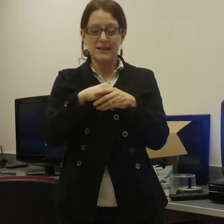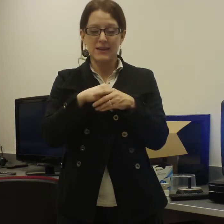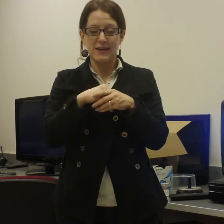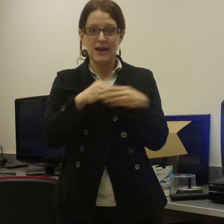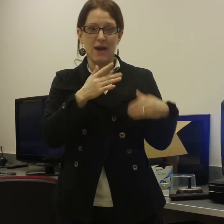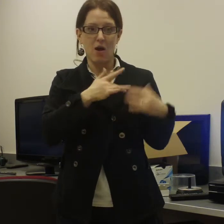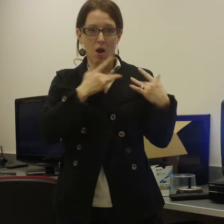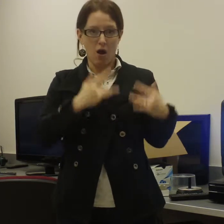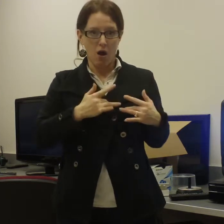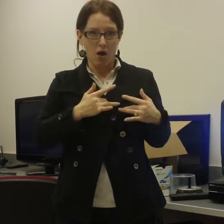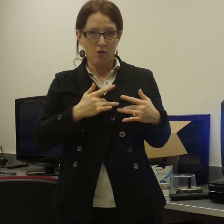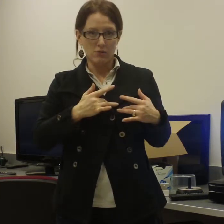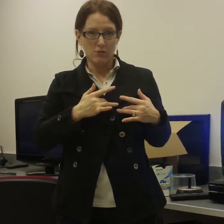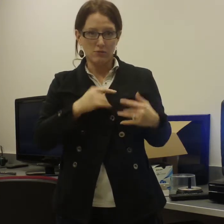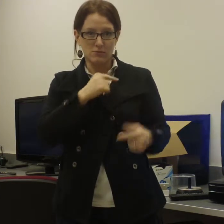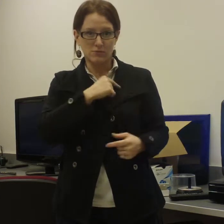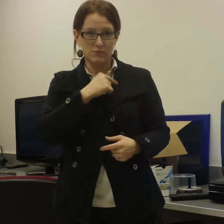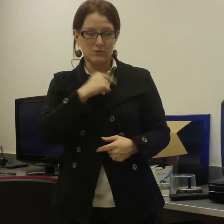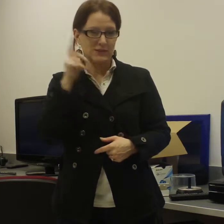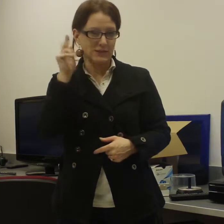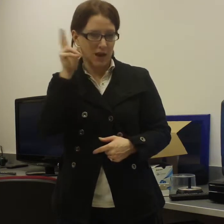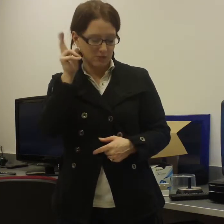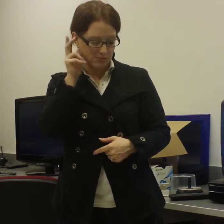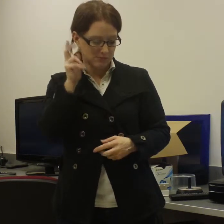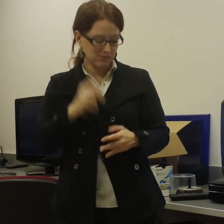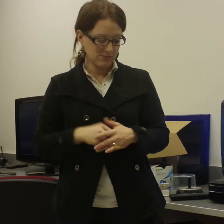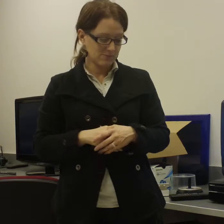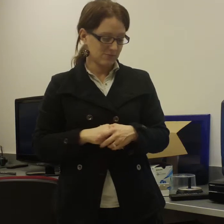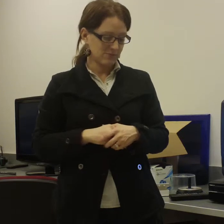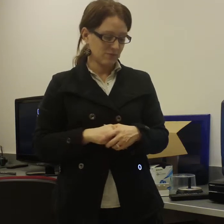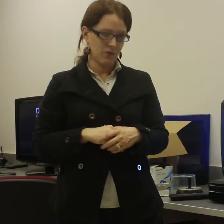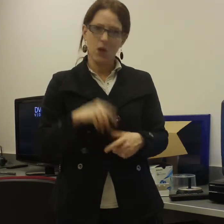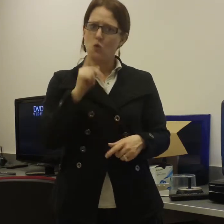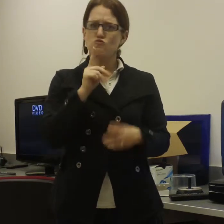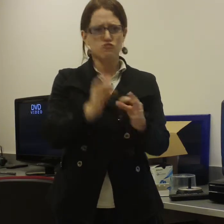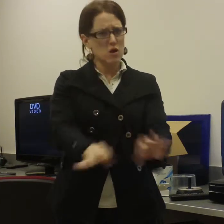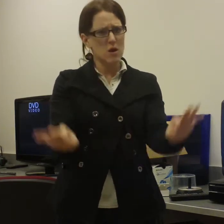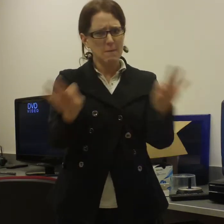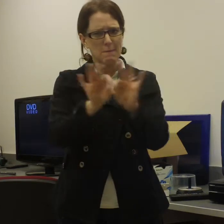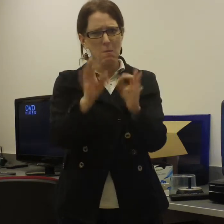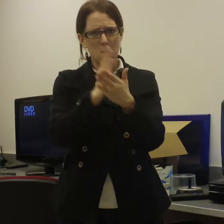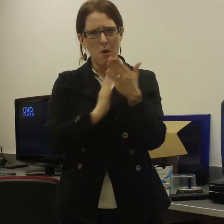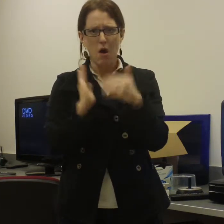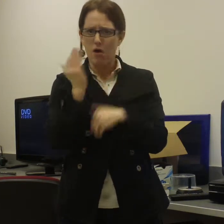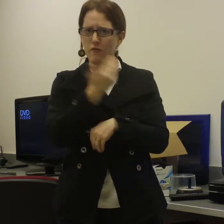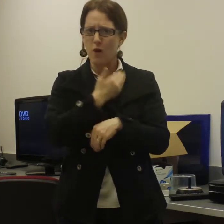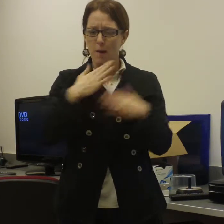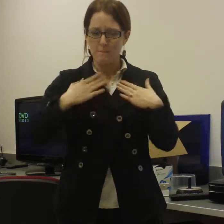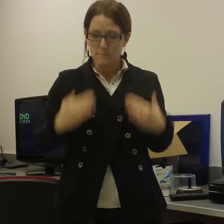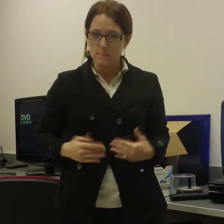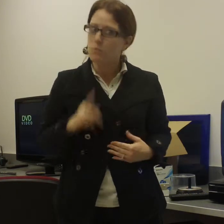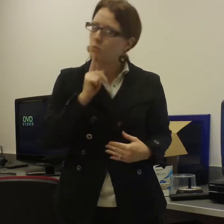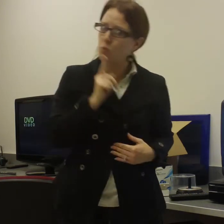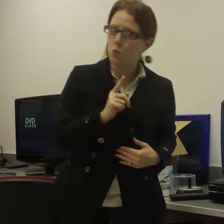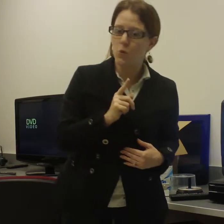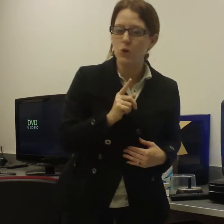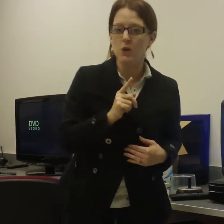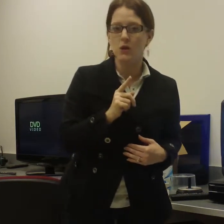piece of our body. Alright? It's a tremendously important part of our body. But it's only part of this whole system we